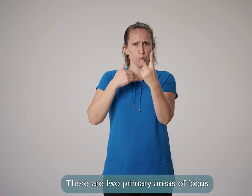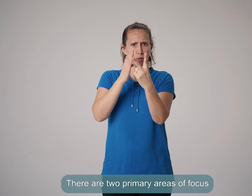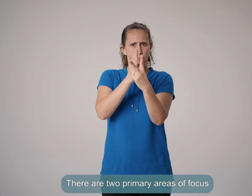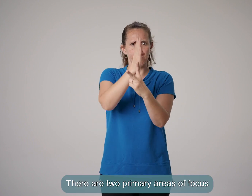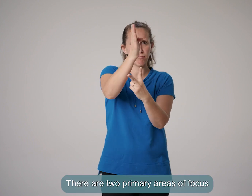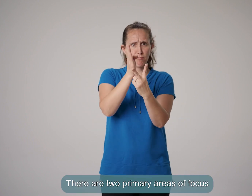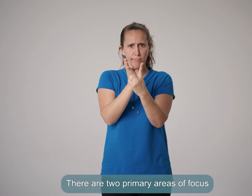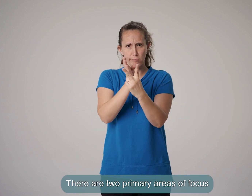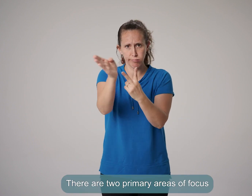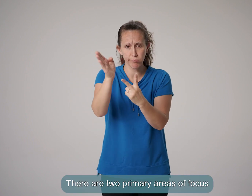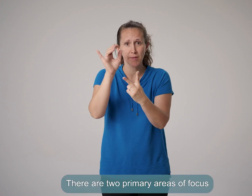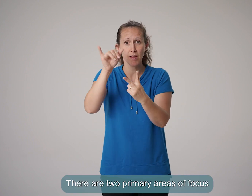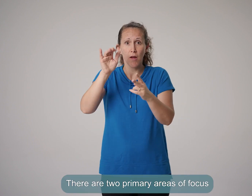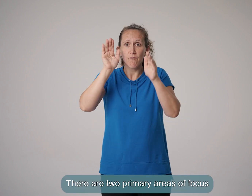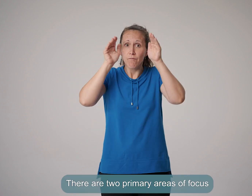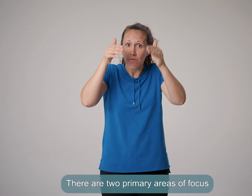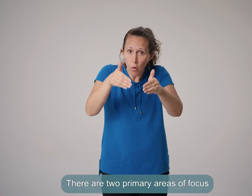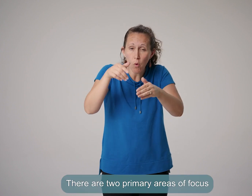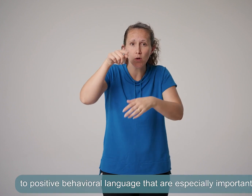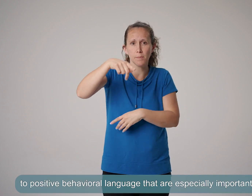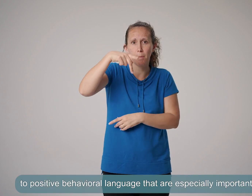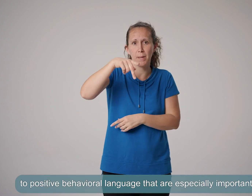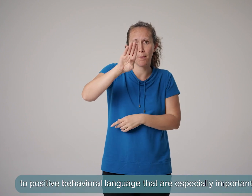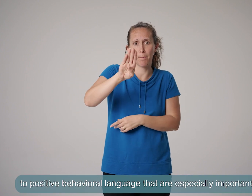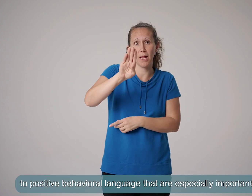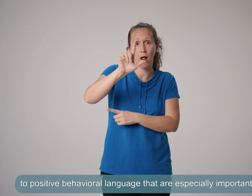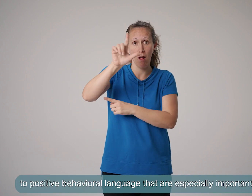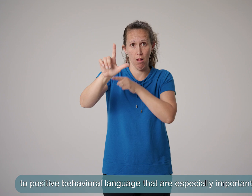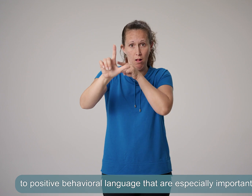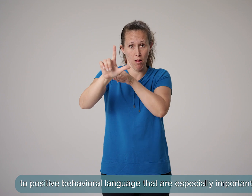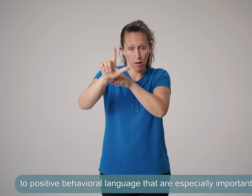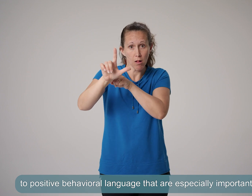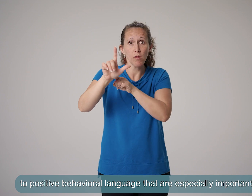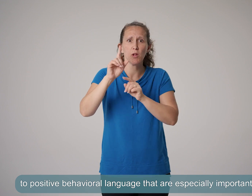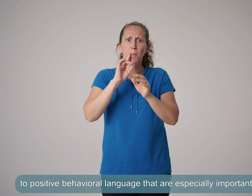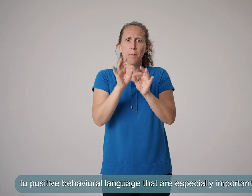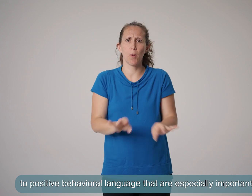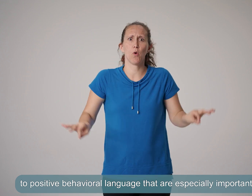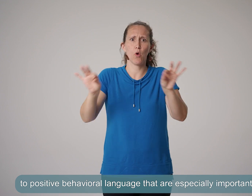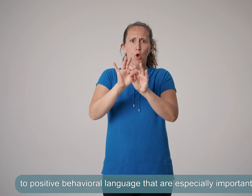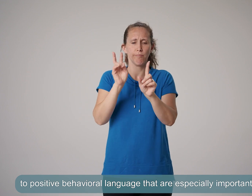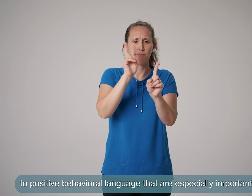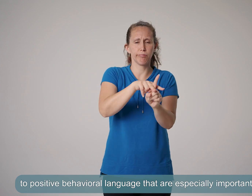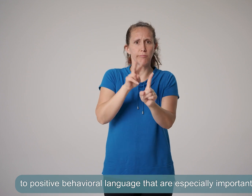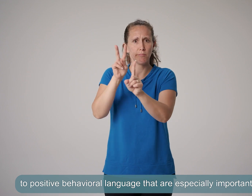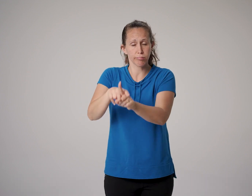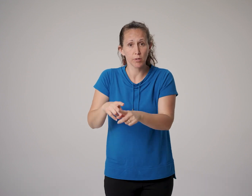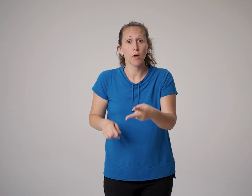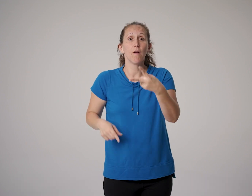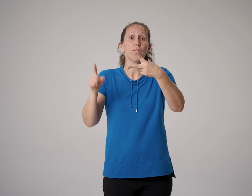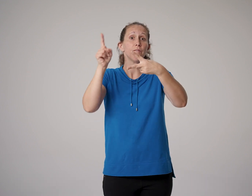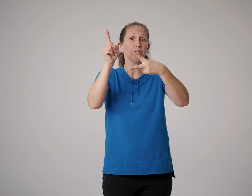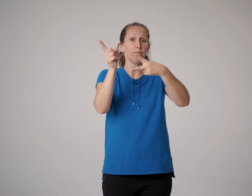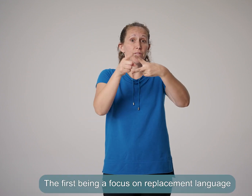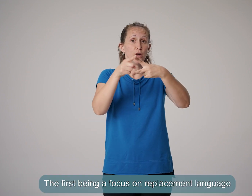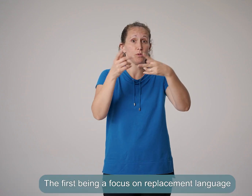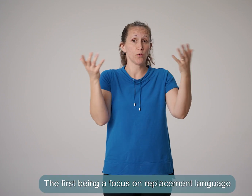There are two primary areas of focus to positive behavioral language that are especially important. The